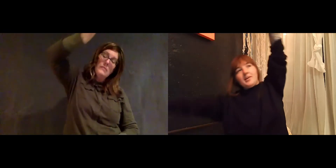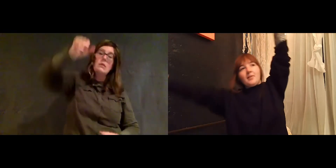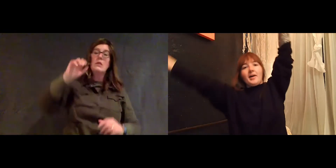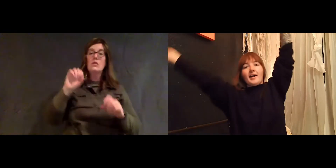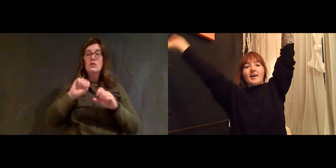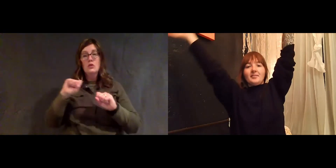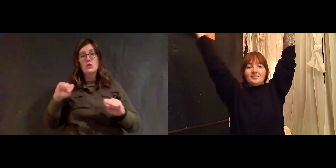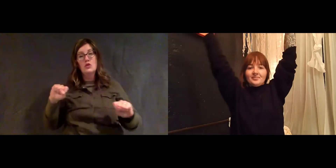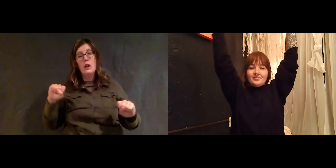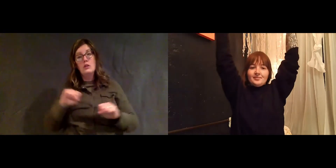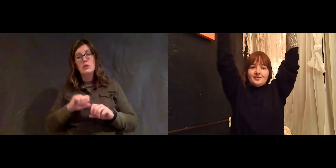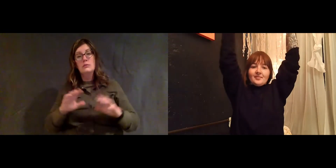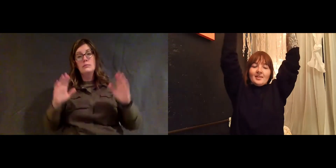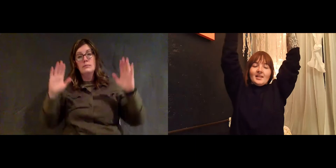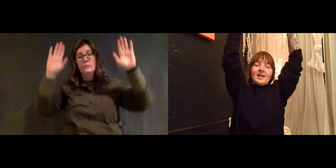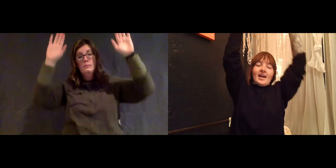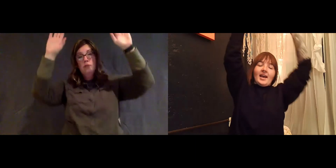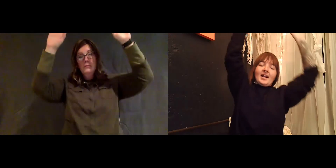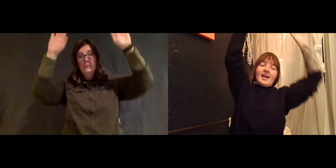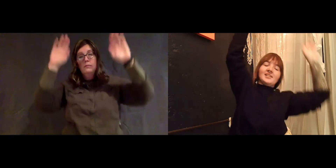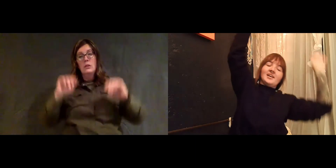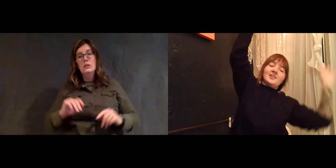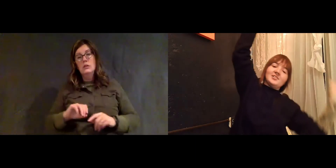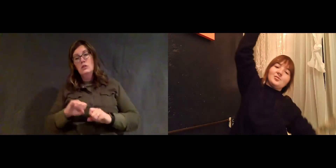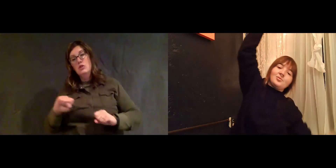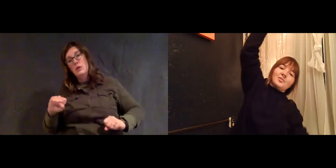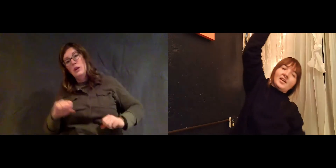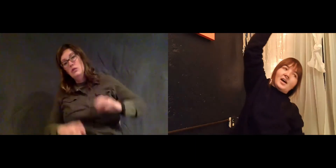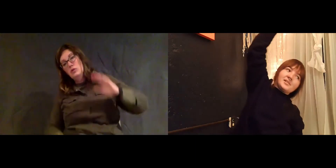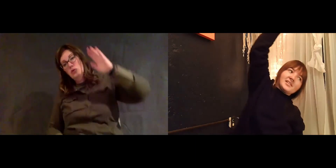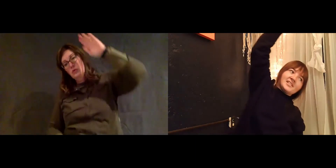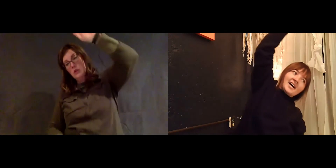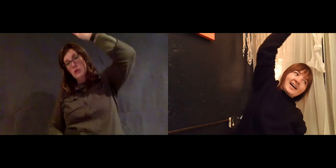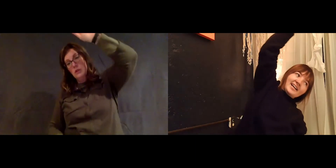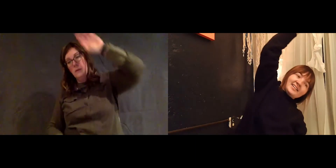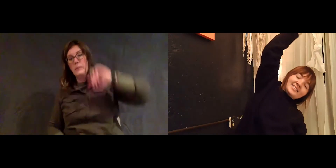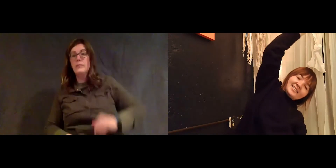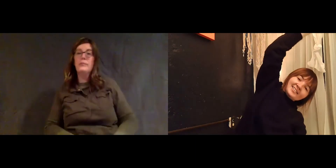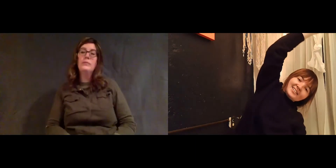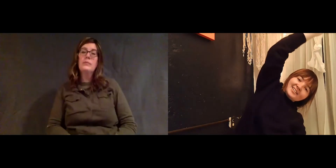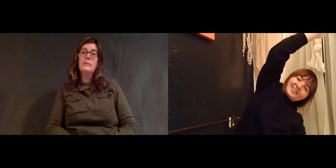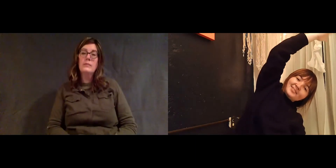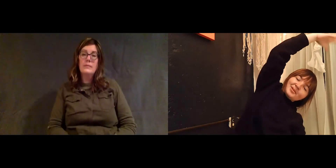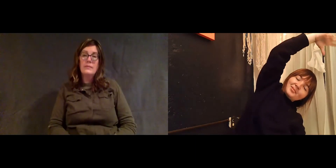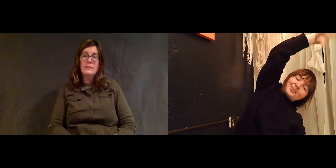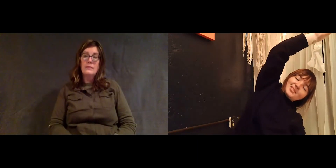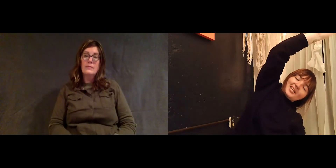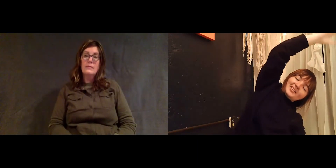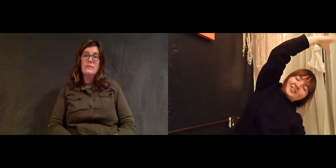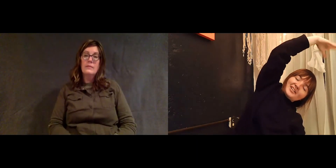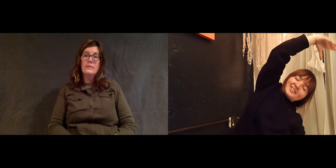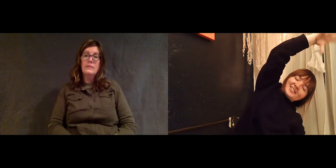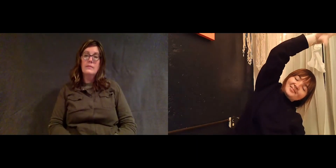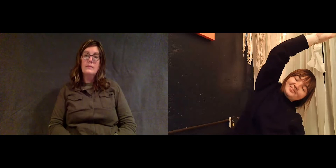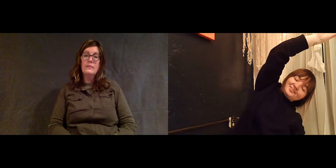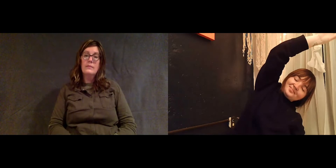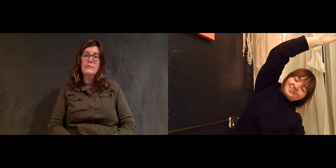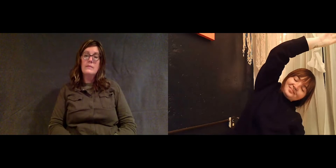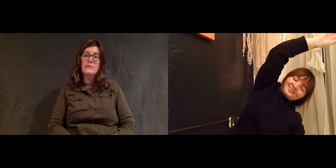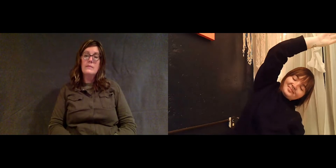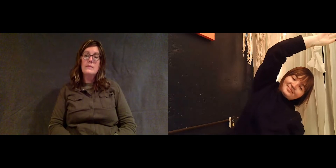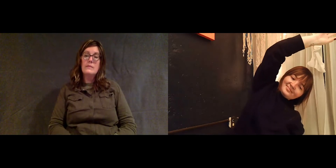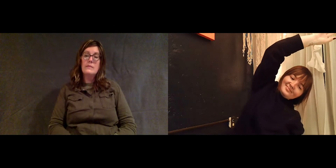Inhale, bring it back up. And exhale to the opposite side, maybe rotating the wrist.